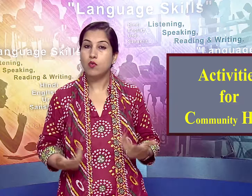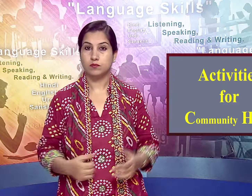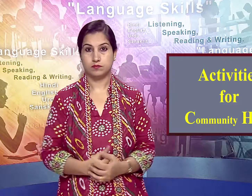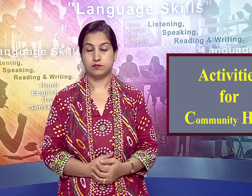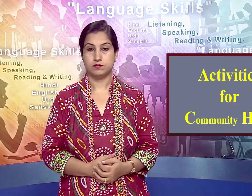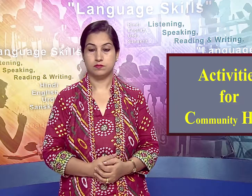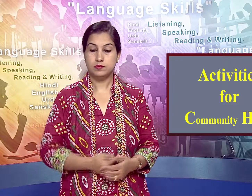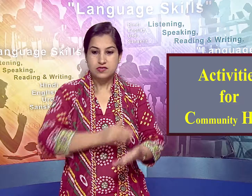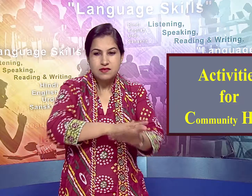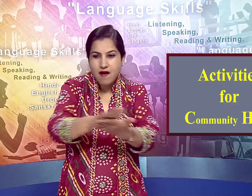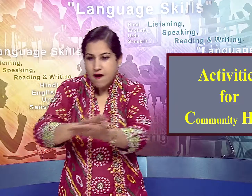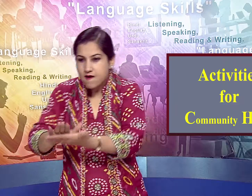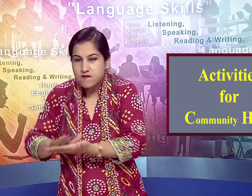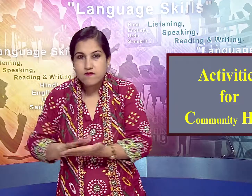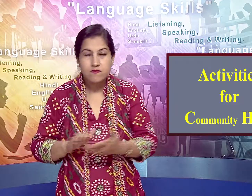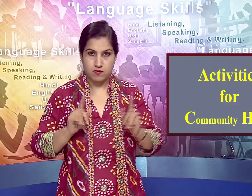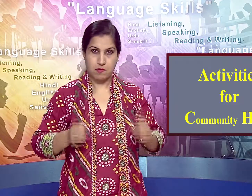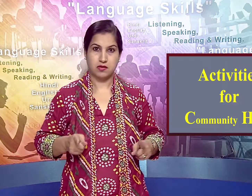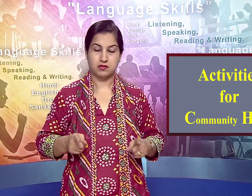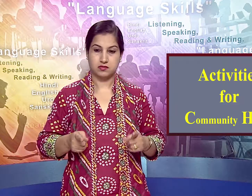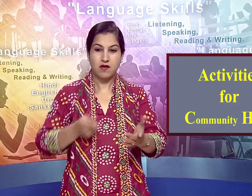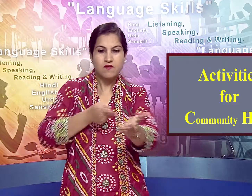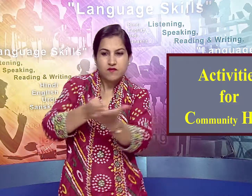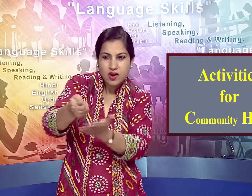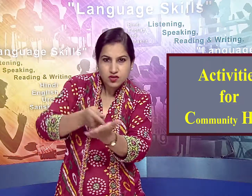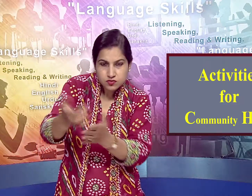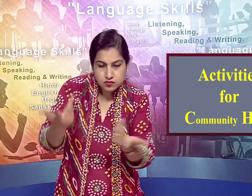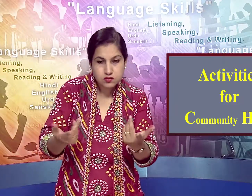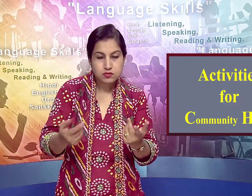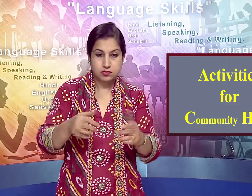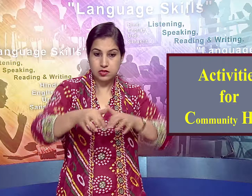Maintain cleanliness of the villages, towns, and cities.